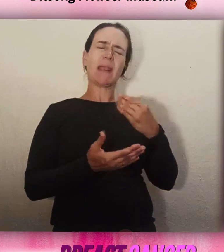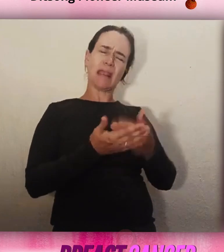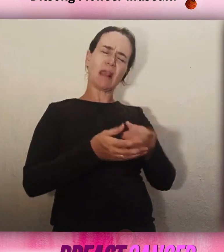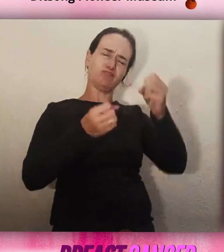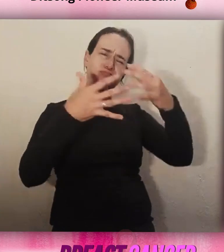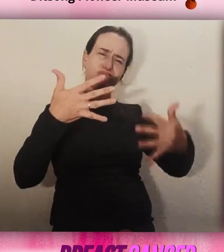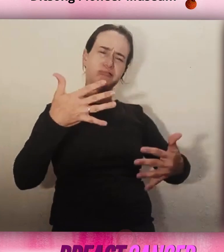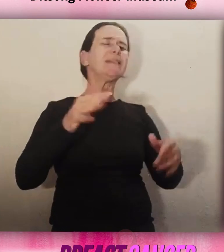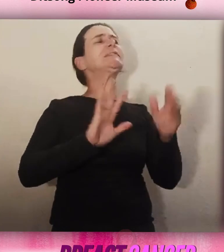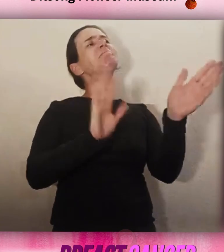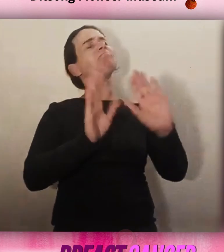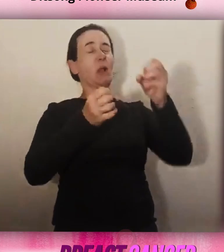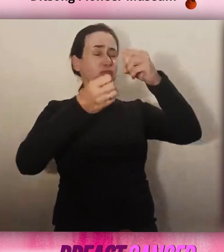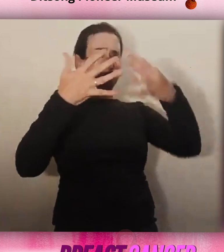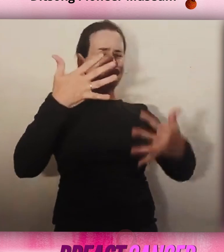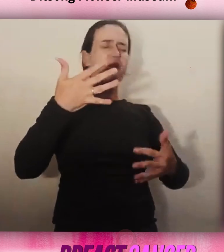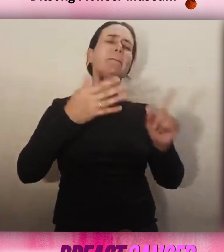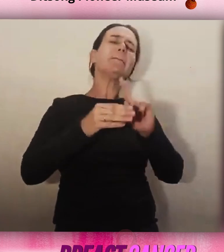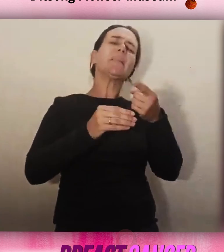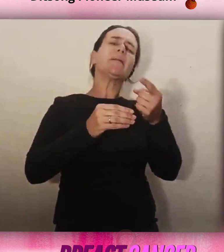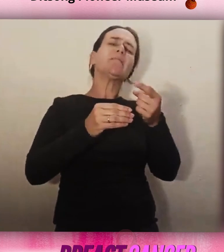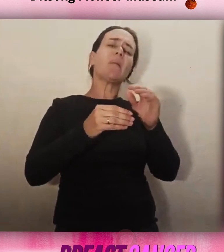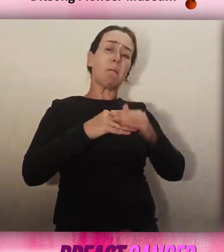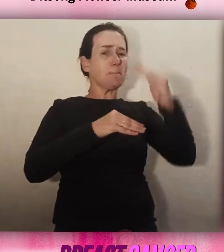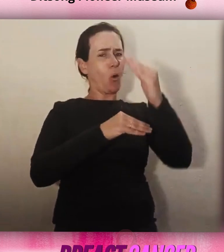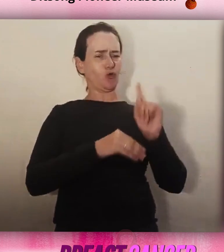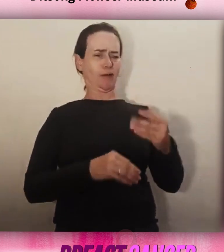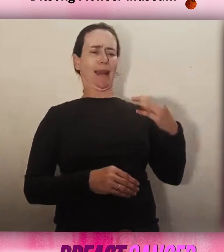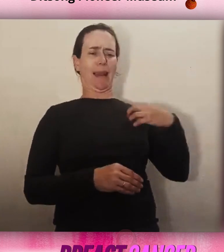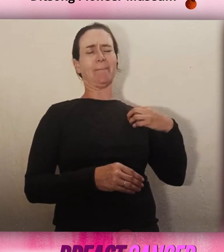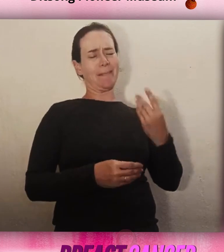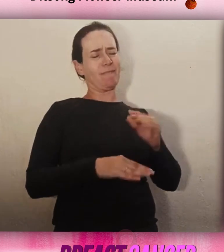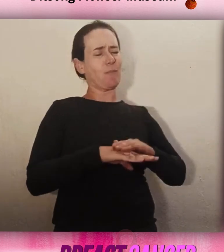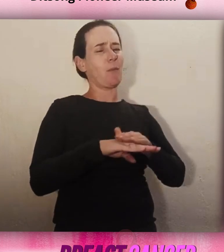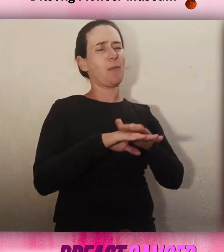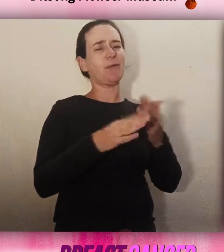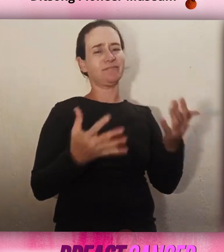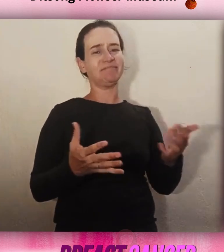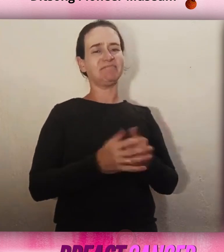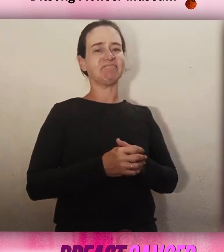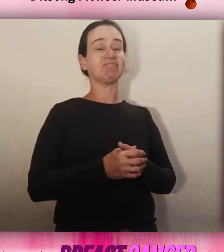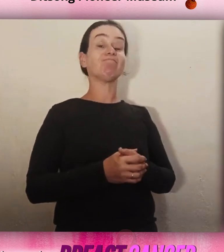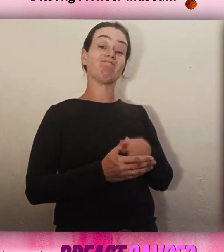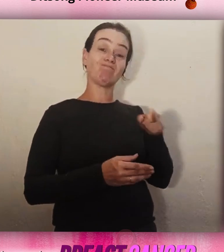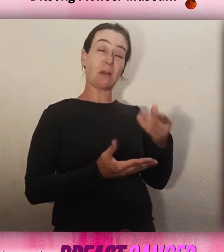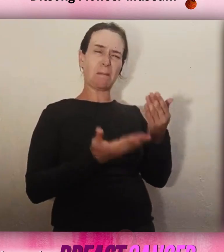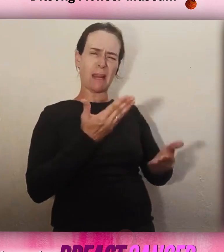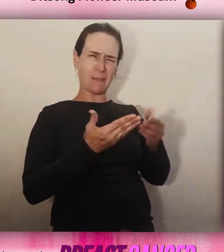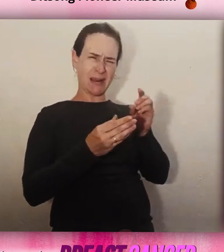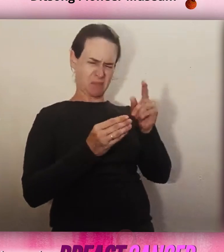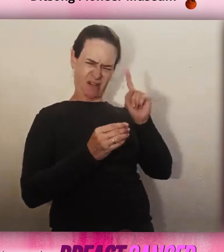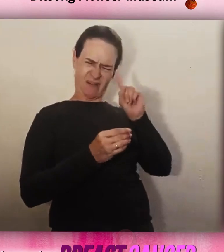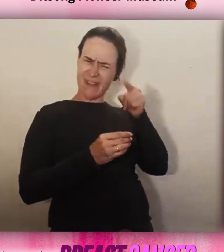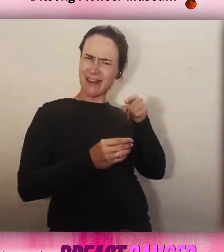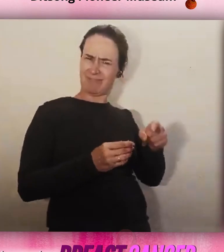lot of signs. Huh. Okay, not so many, but there More are than other just signs. lumps. Yes, more than Yeah. just lumps. So we also